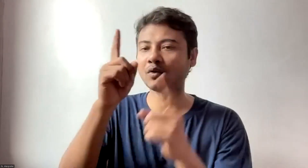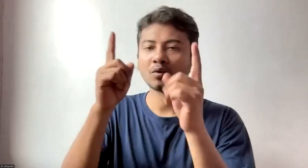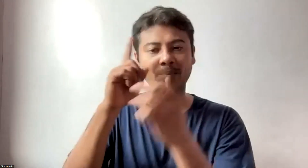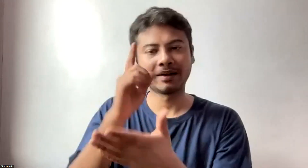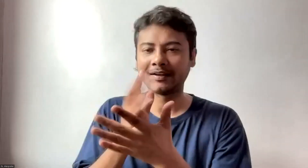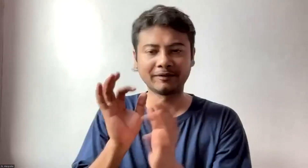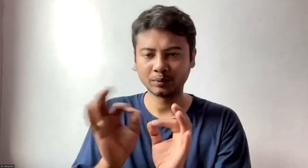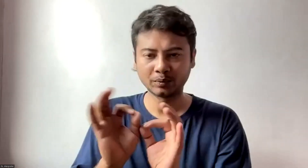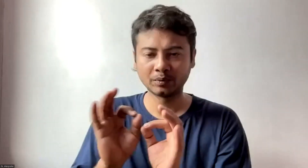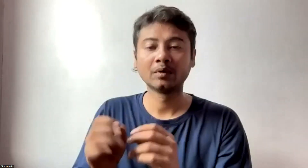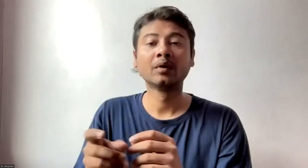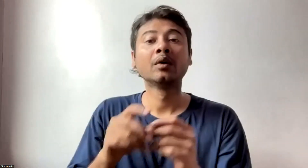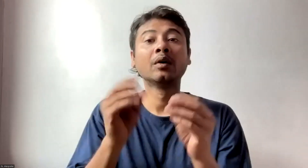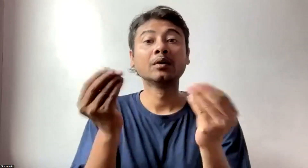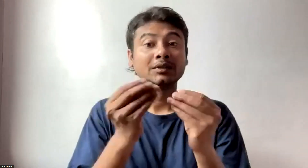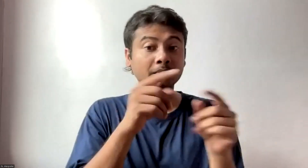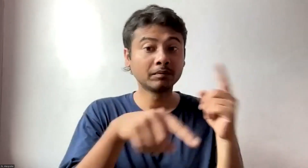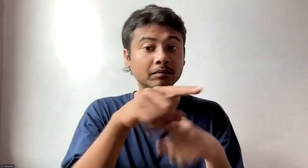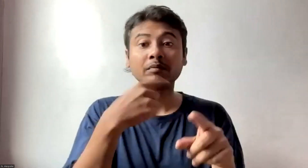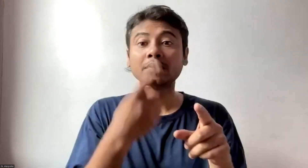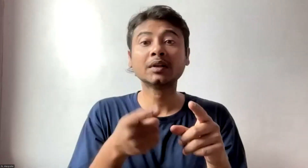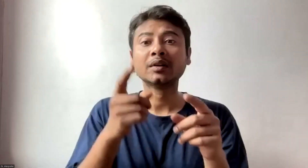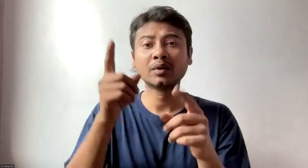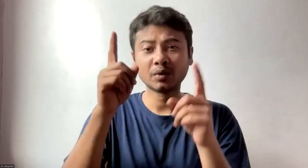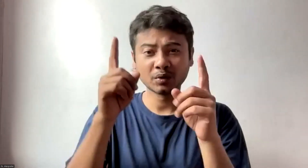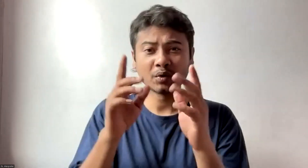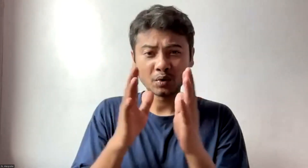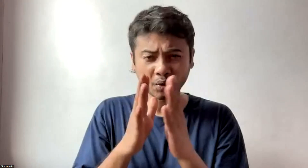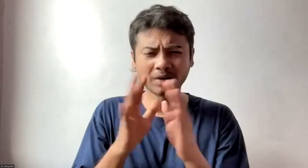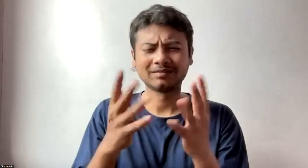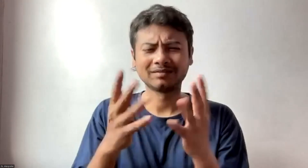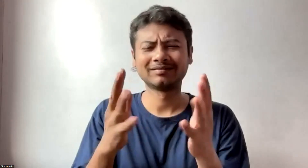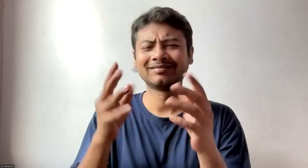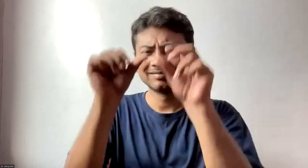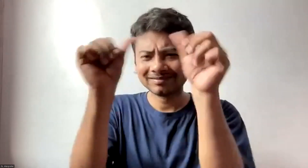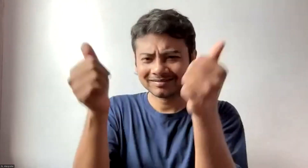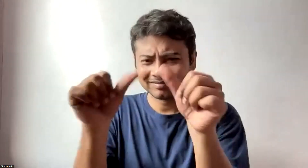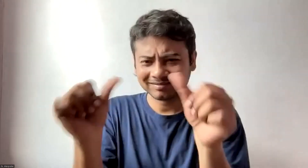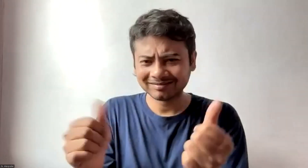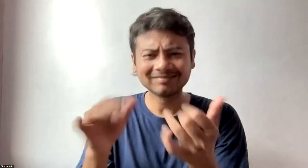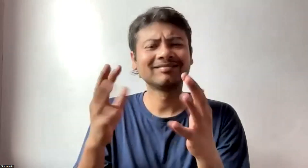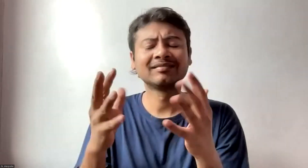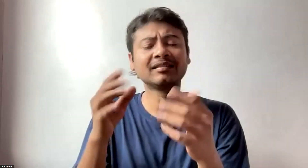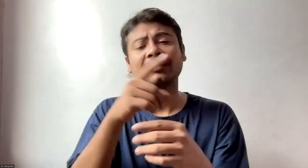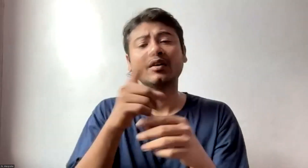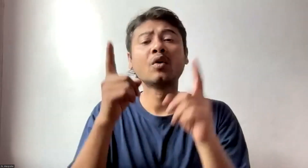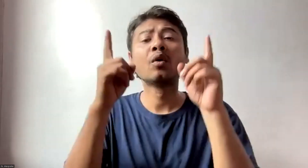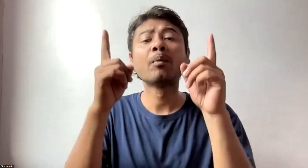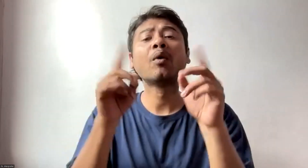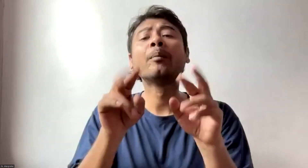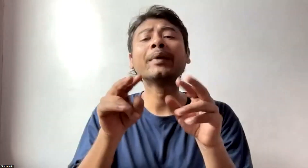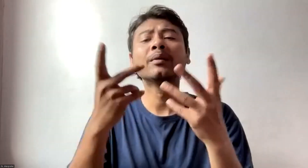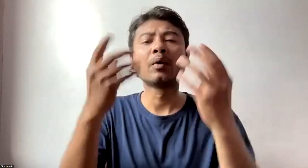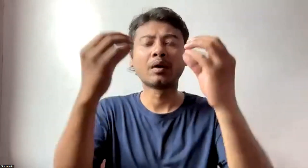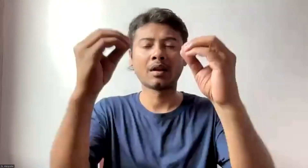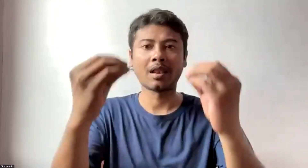So we learn from our scriptures that these kind of thoughts, these kind of people are very dangerous, because God exists